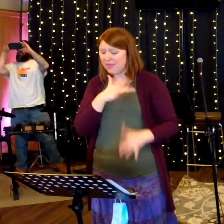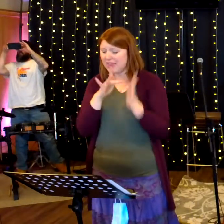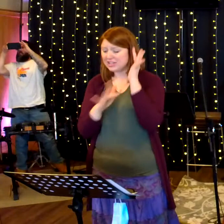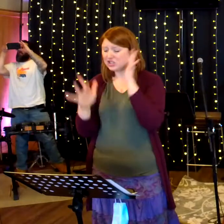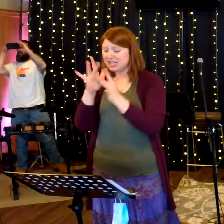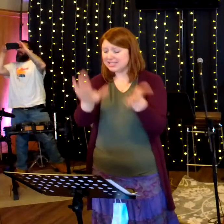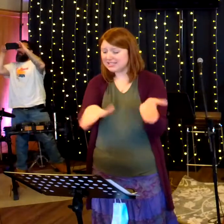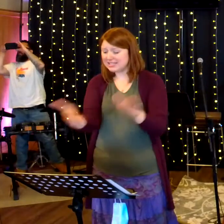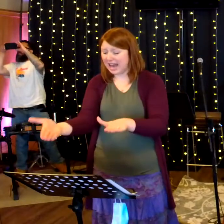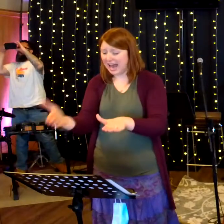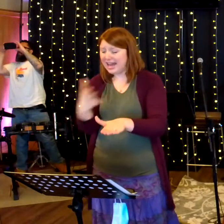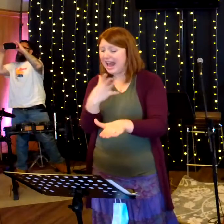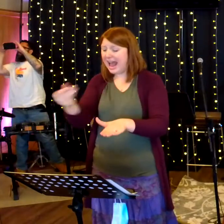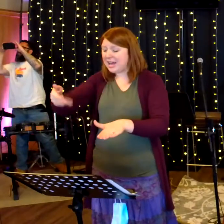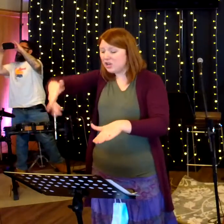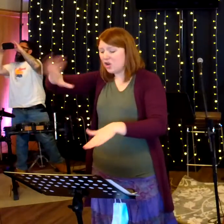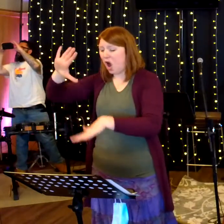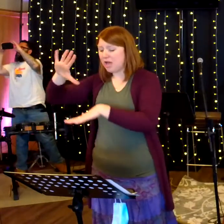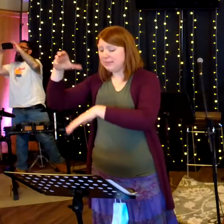be saved.